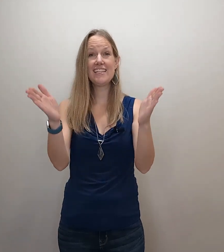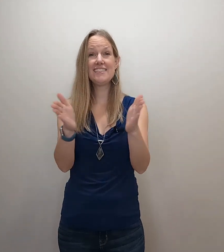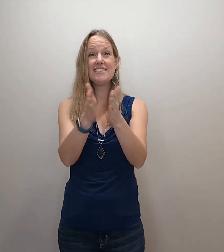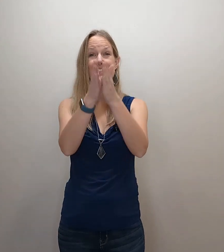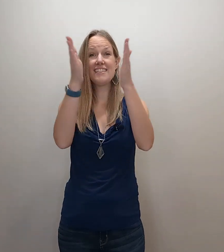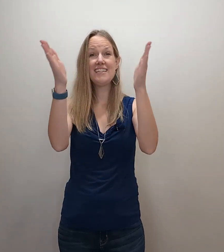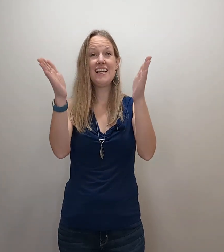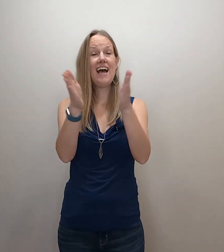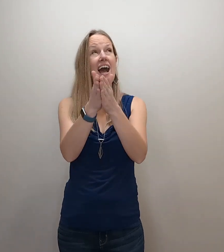incense